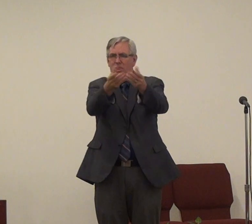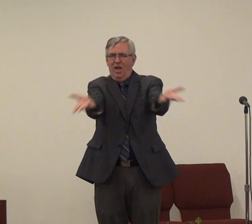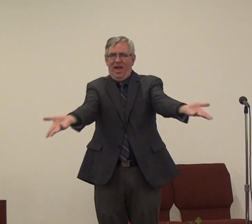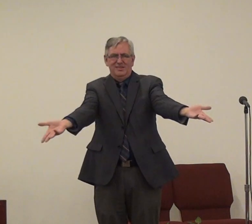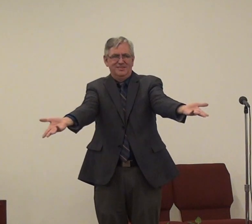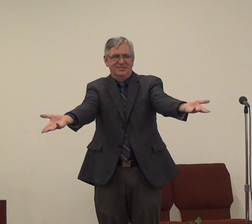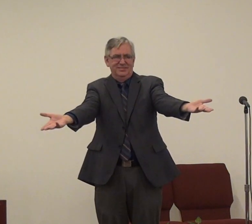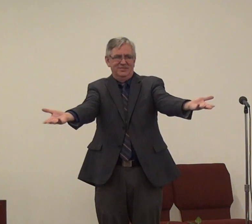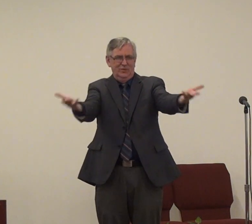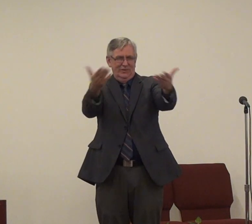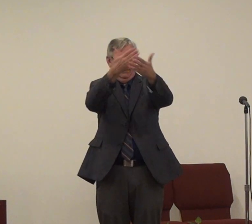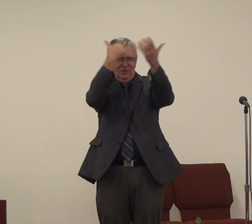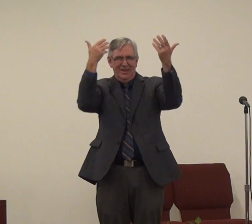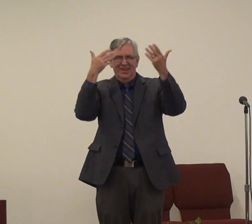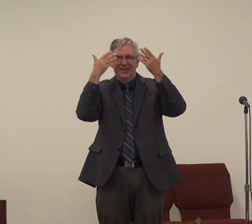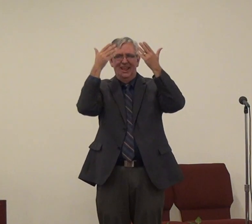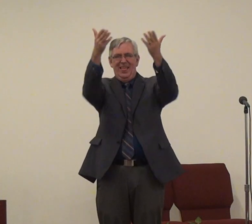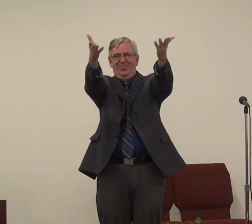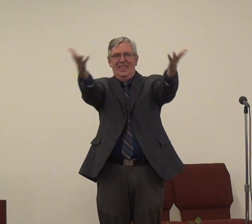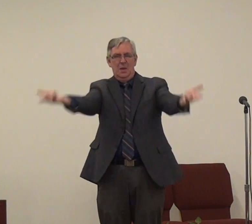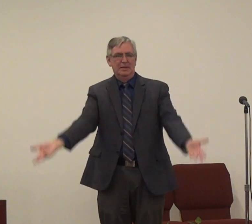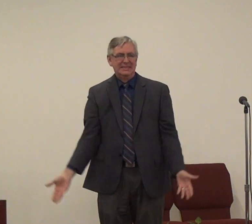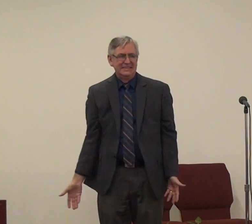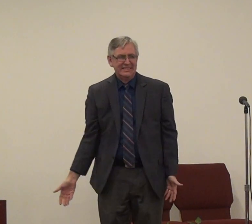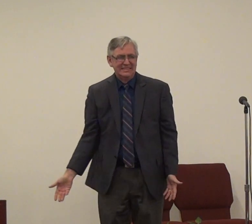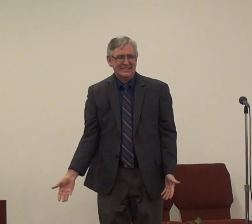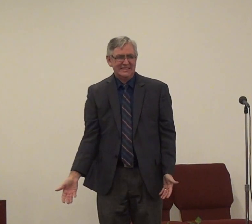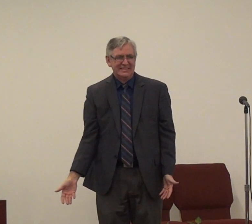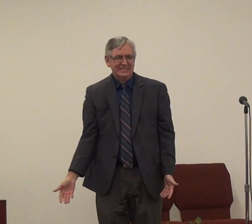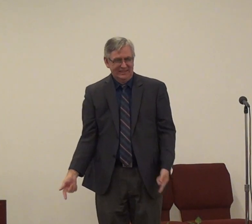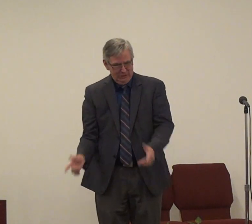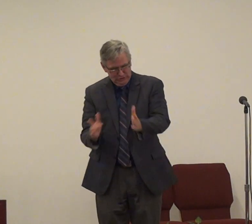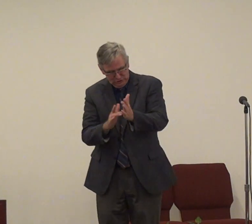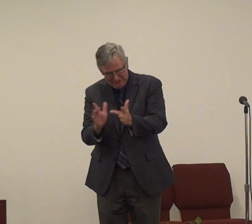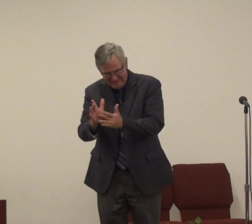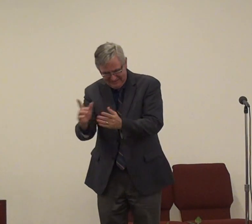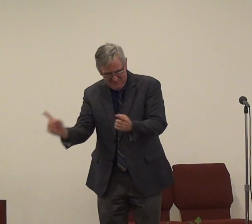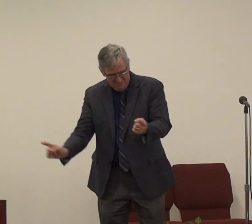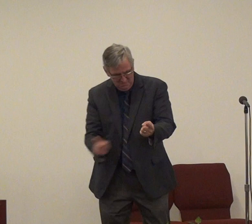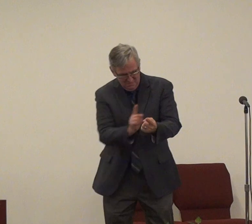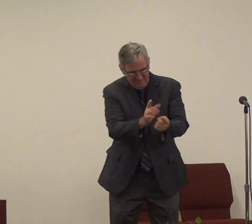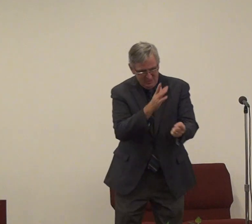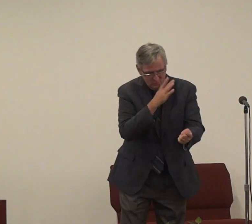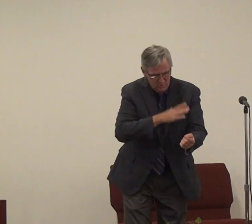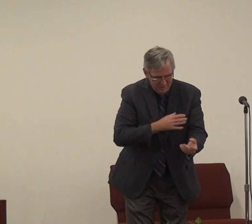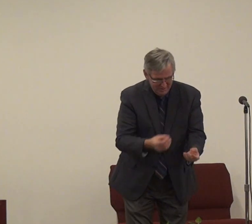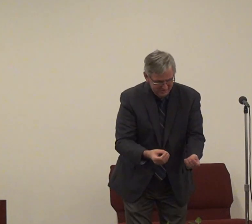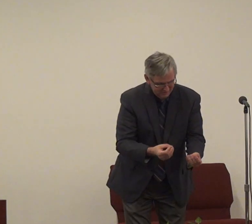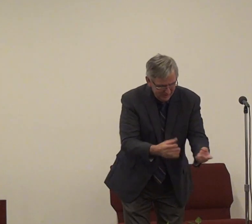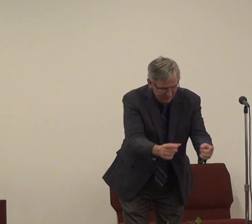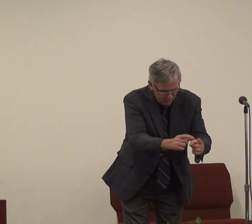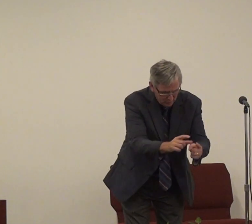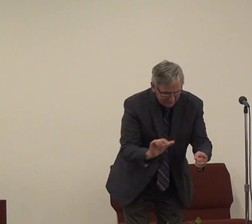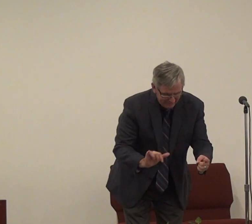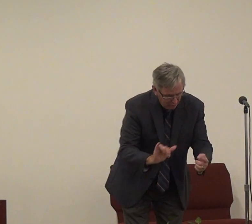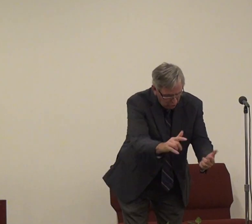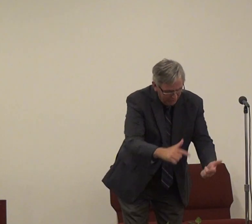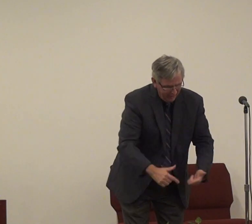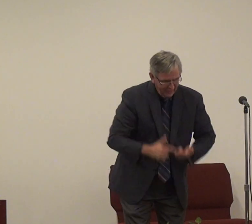of hope for people that are lost, and we forget to take it out to them. Jesus met this woman. He gave her words